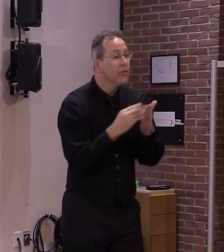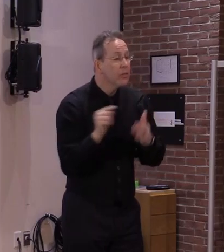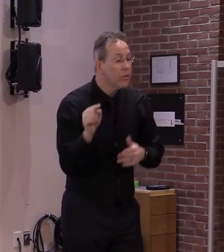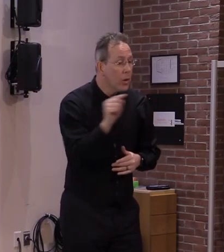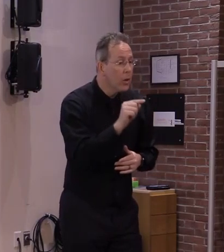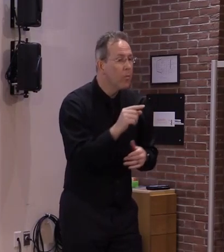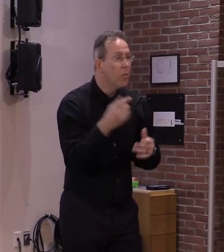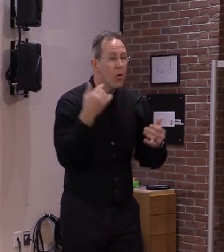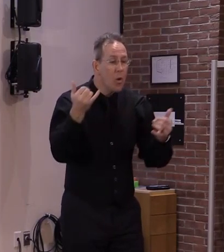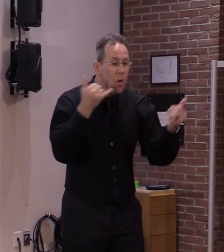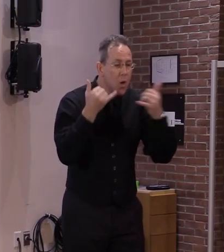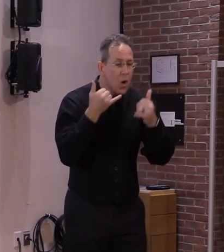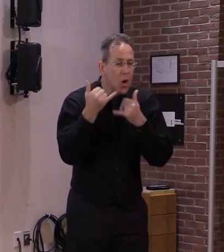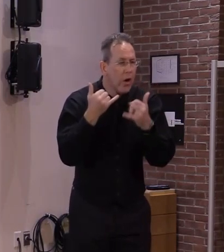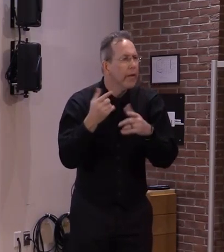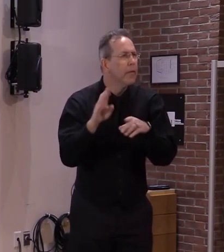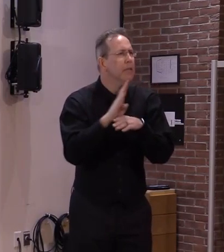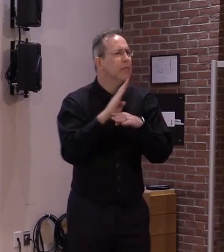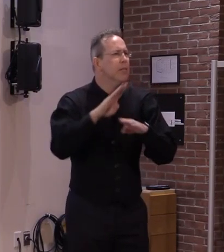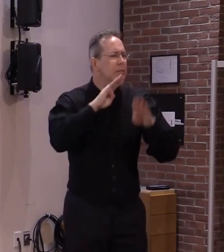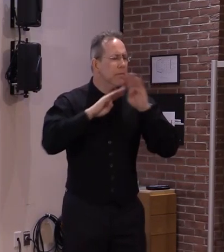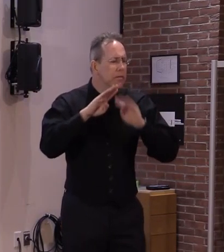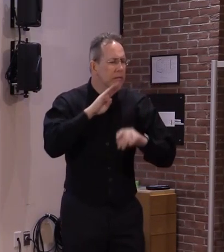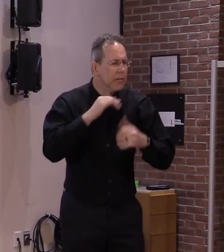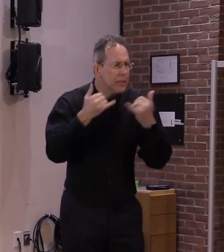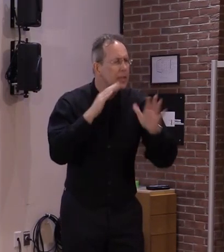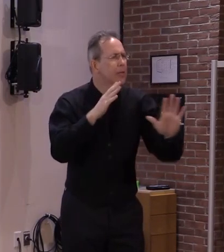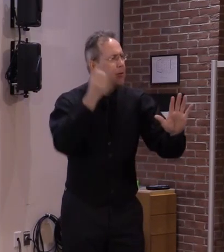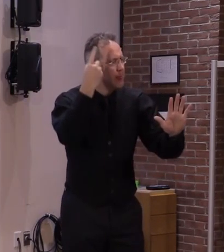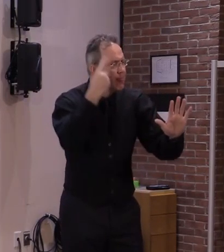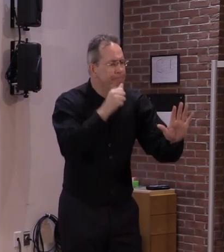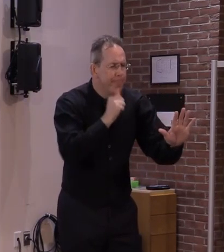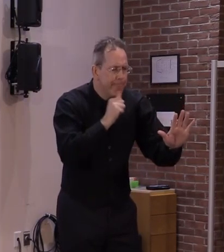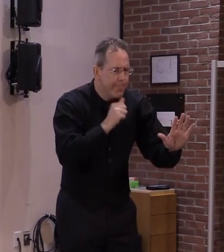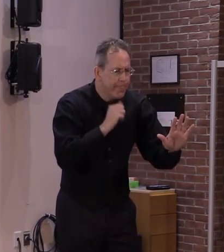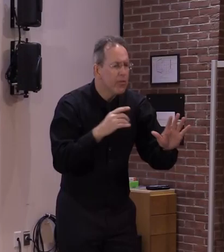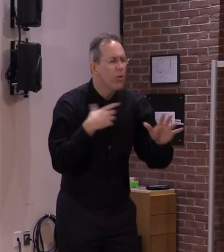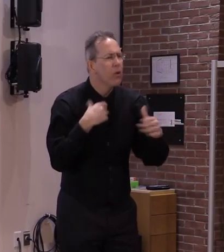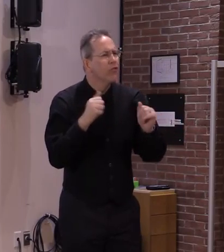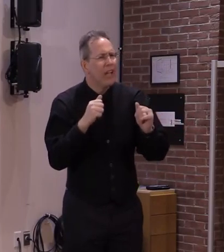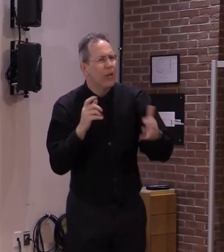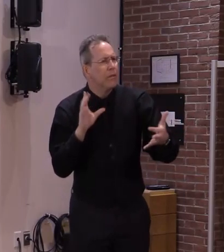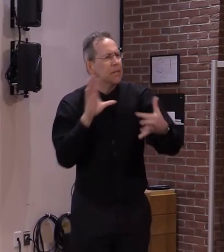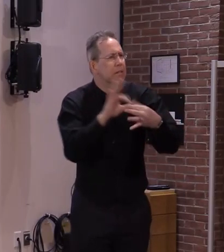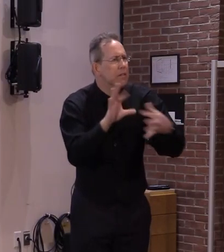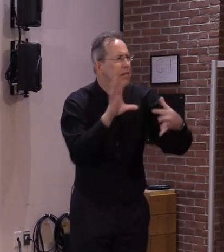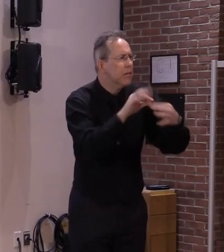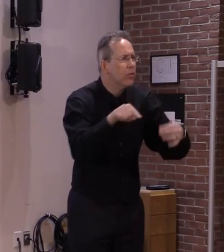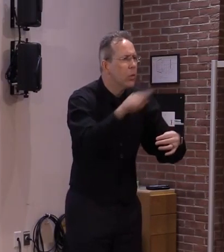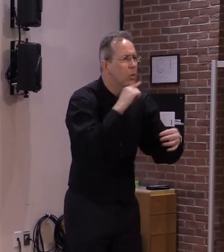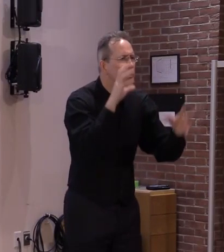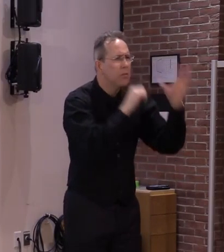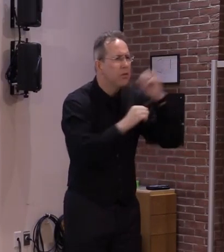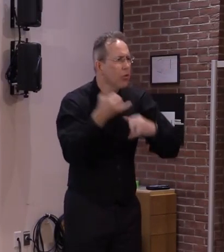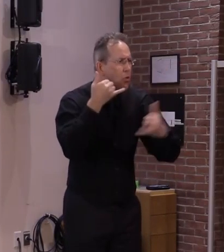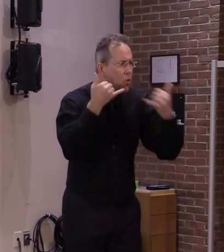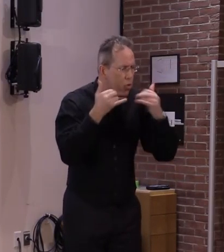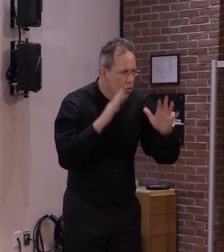and if possible, please call again. Our wait times have been on average about 5 minutes, and